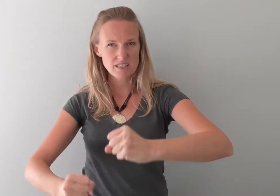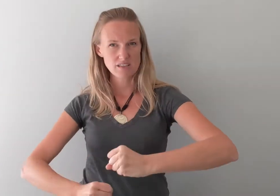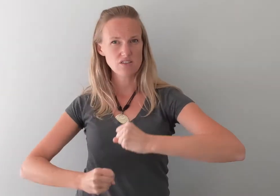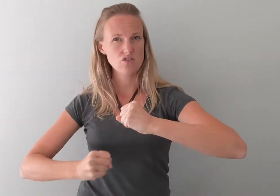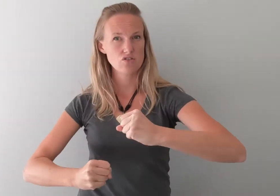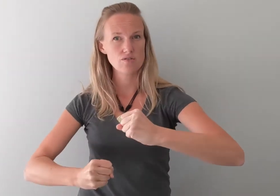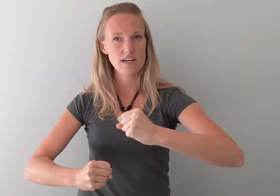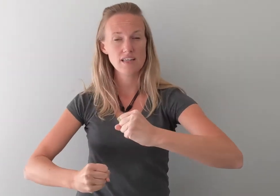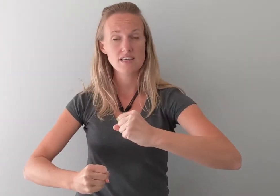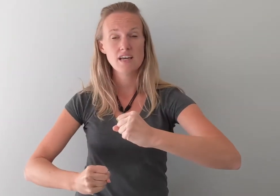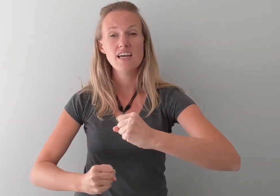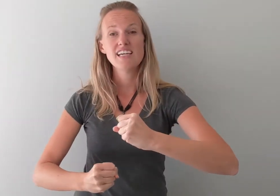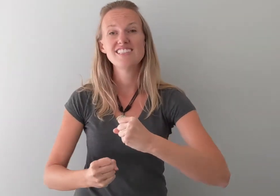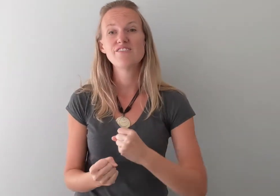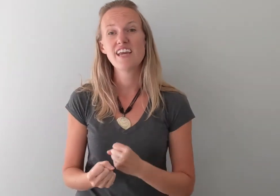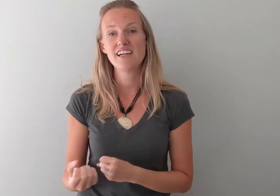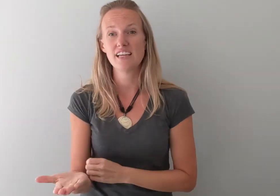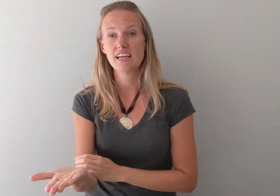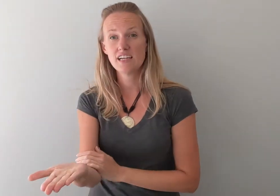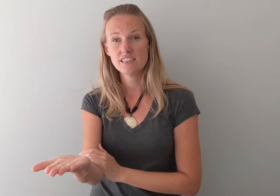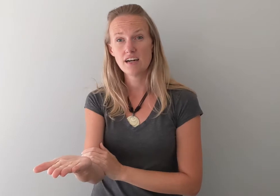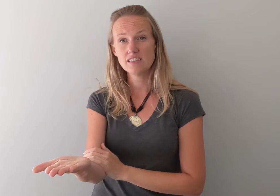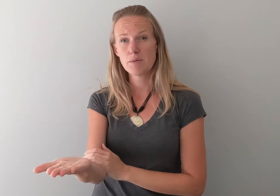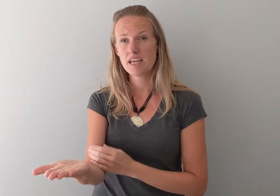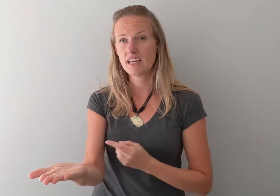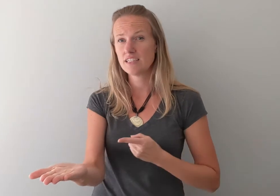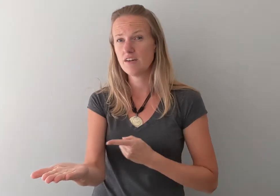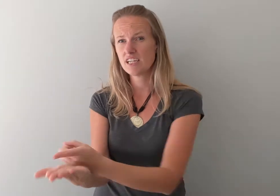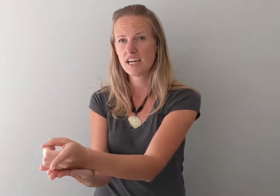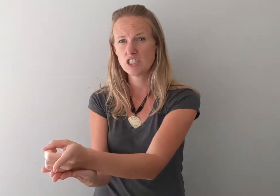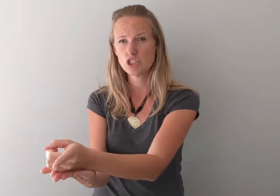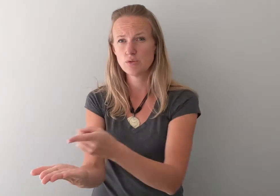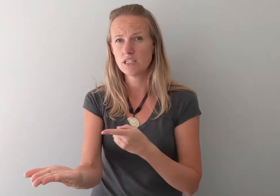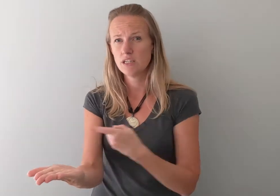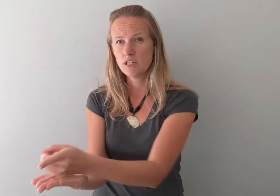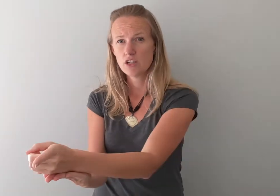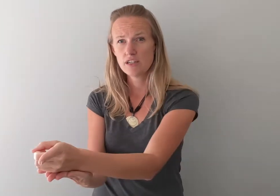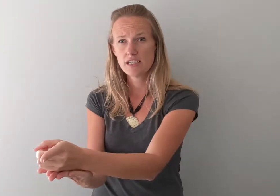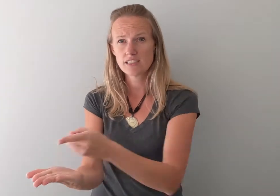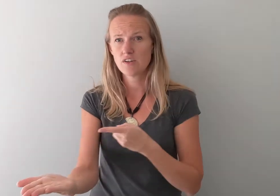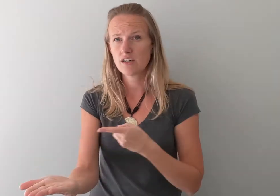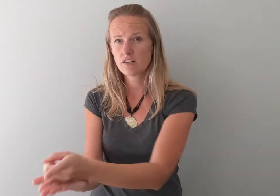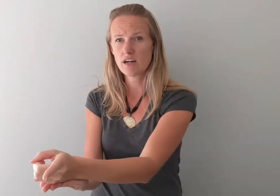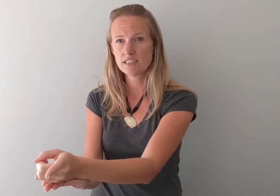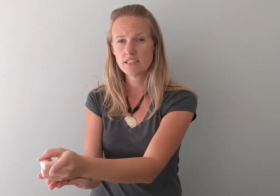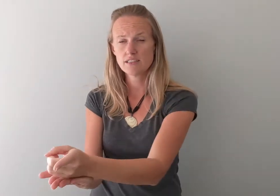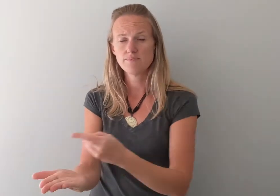muscles, strength is failing. Non-dominant hand out and you kind of shoot your index finger across it,